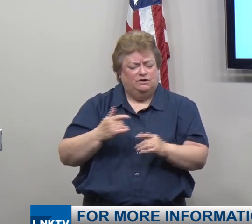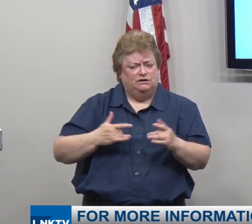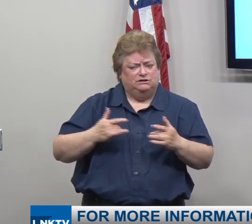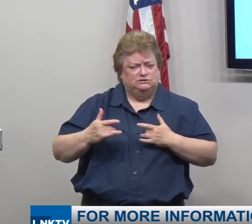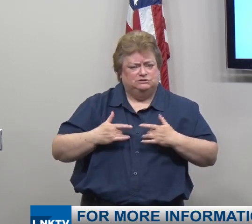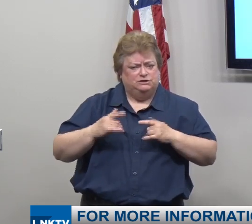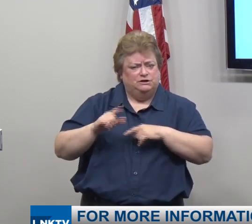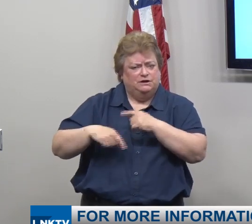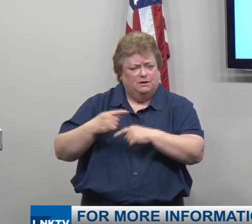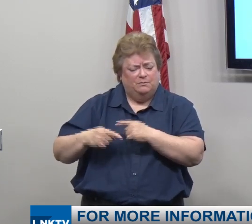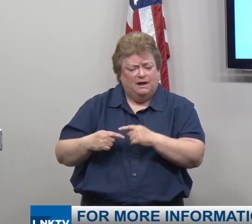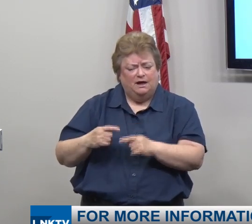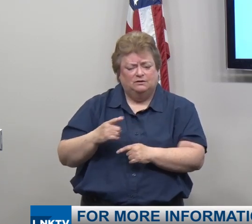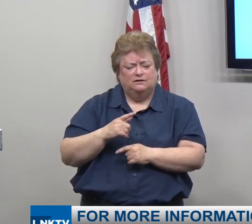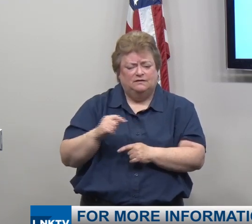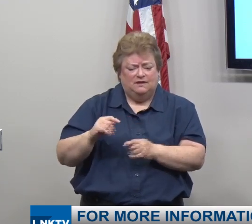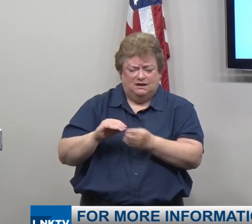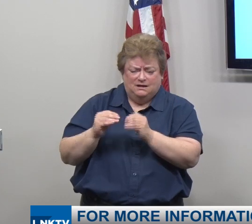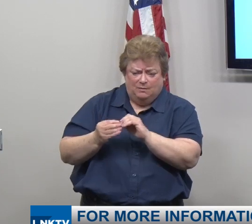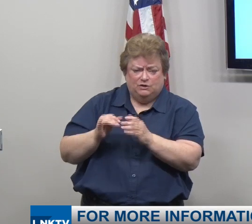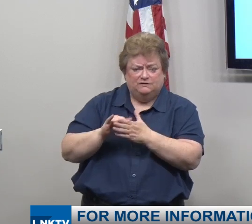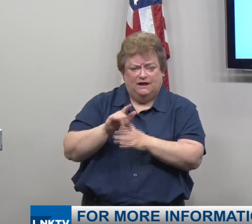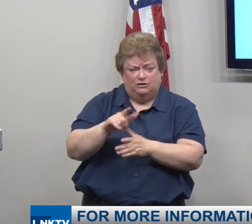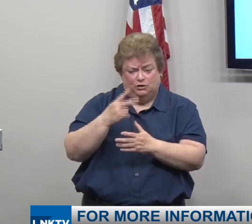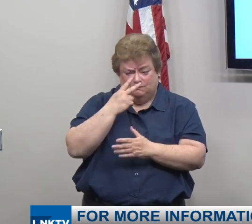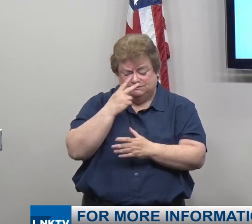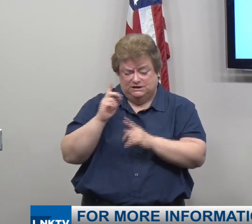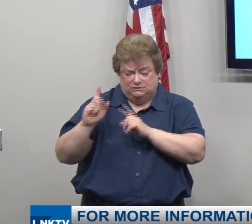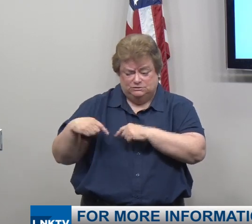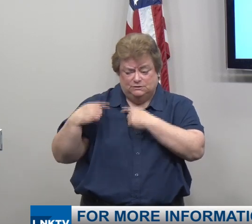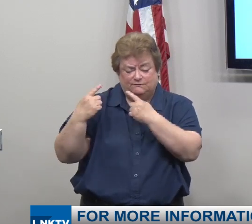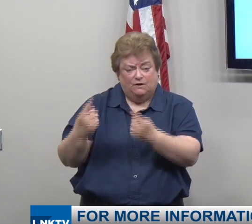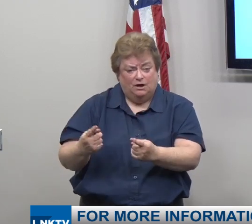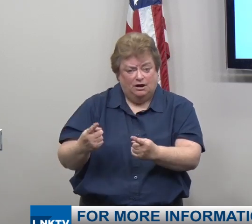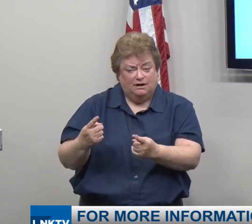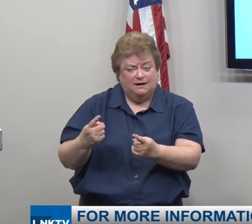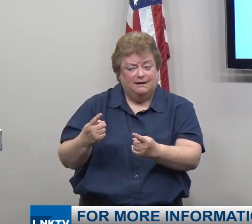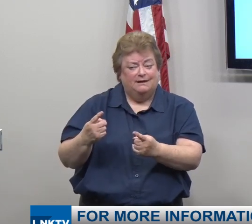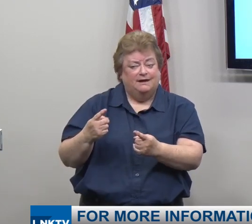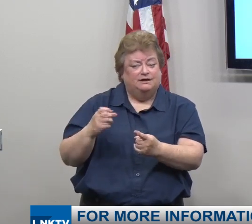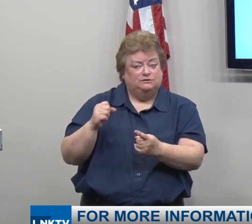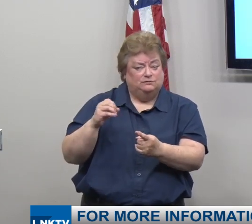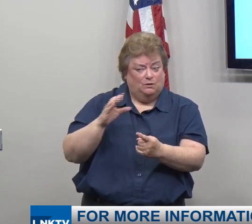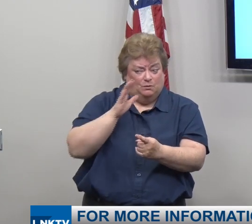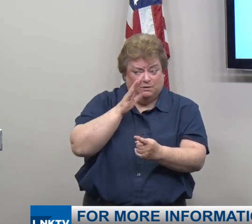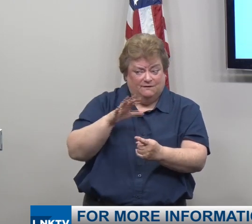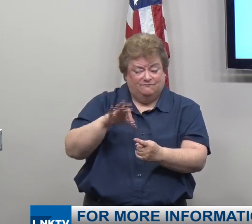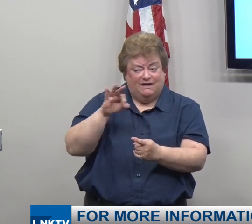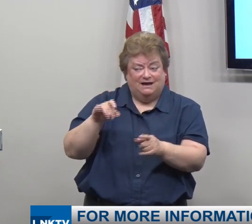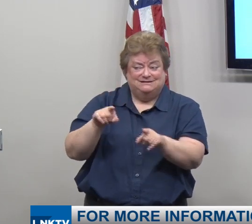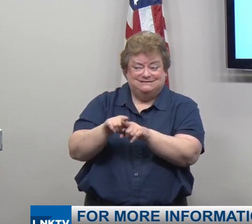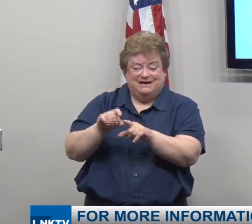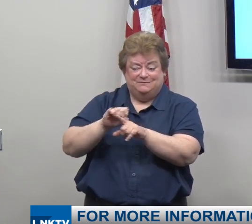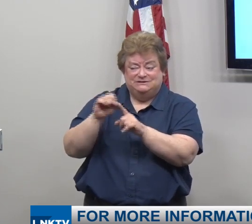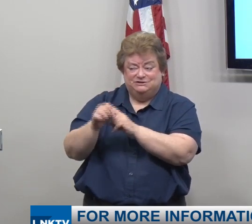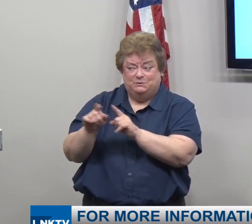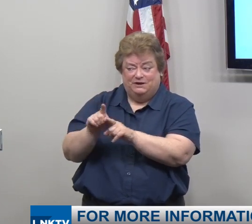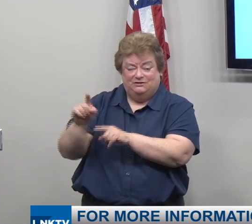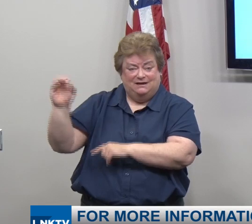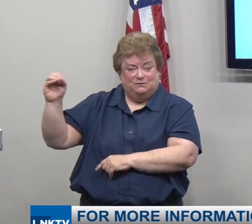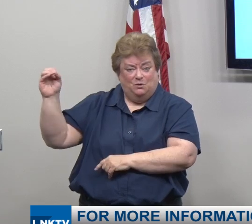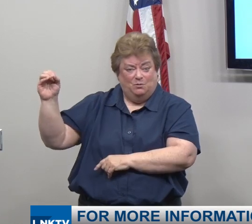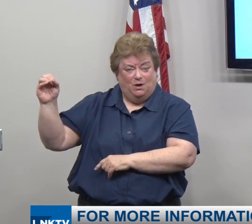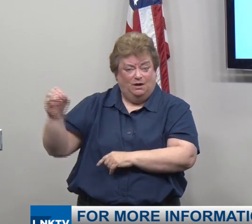about the numbers you've seen so far running into a situation that Omaha has found itself in? Yeah, that's a great question,